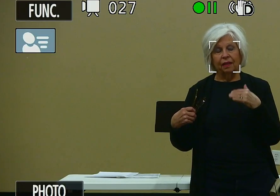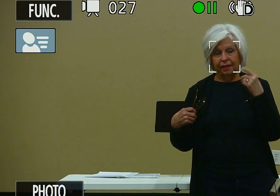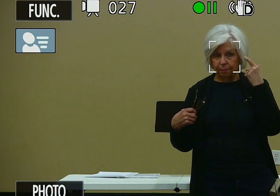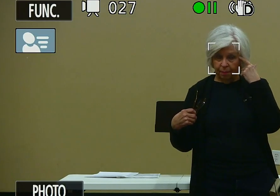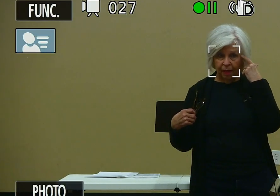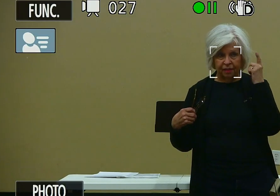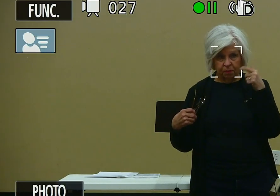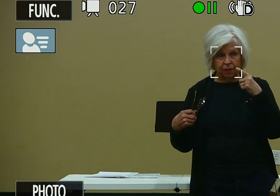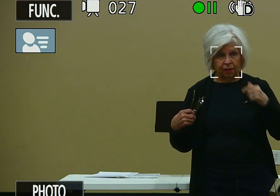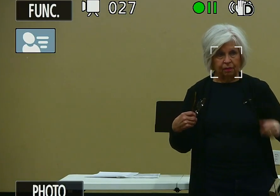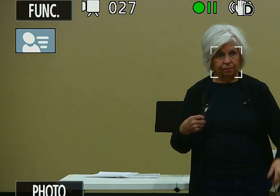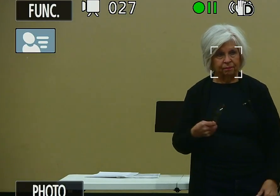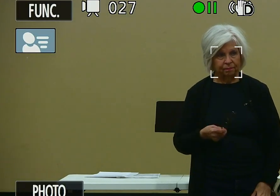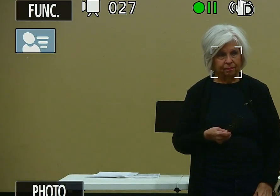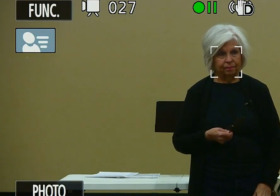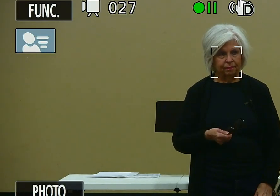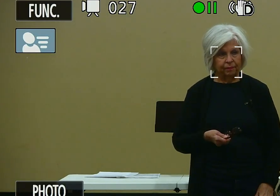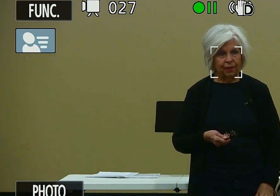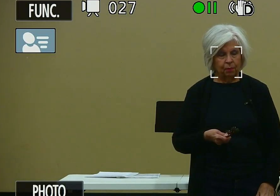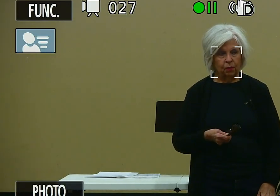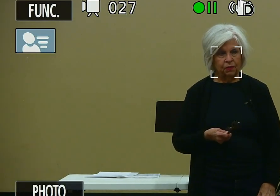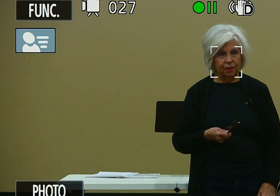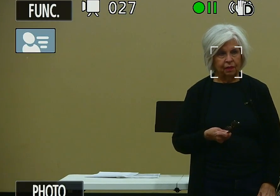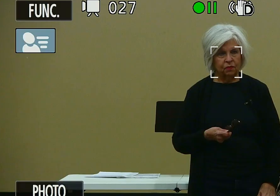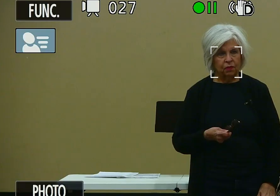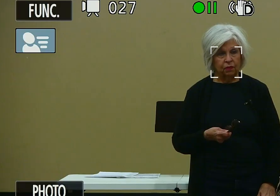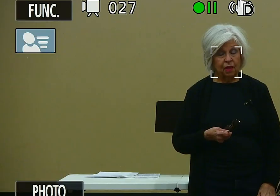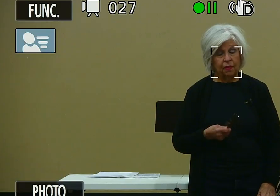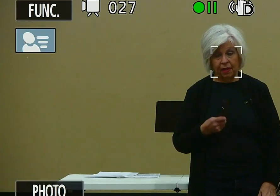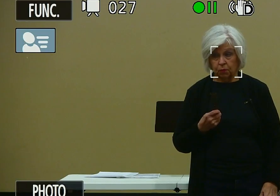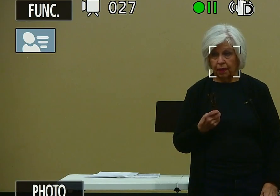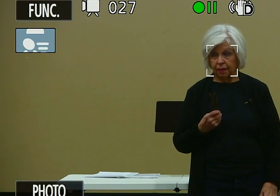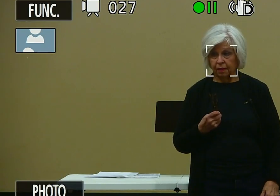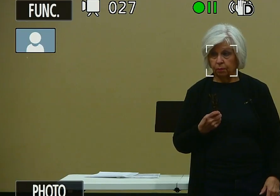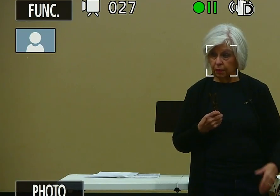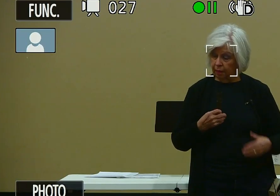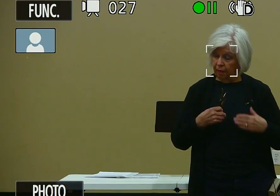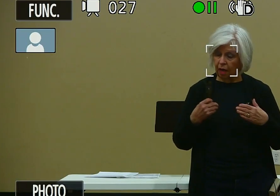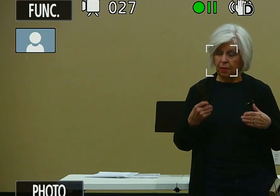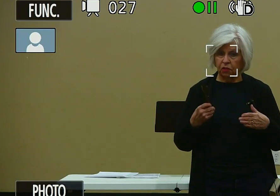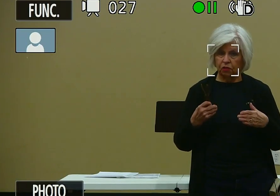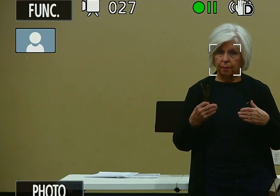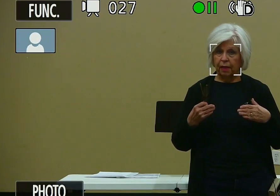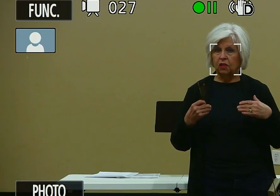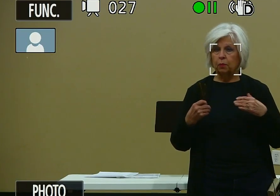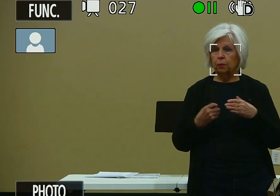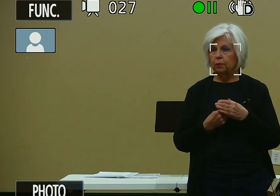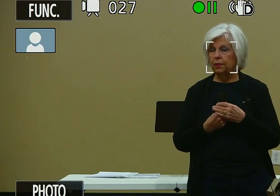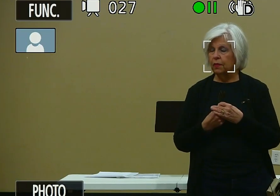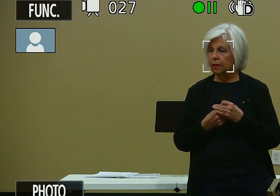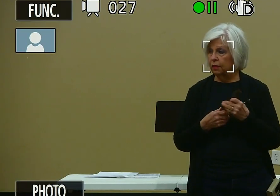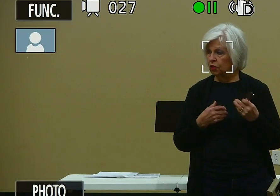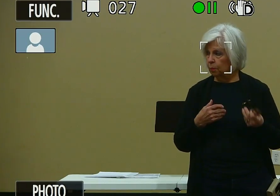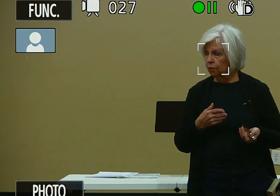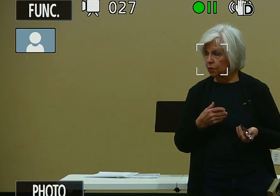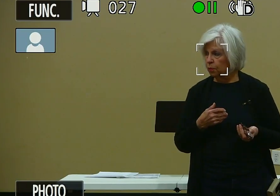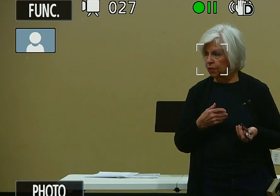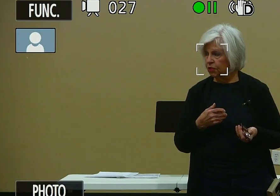in my mind I'm signing. I'm always signing the songs. That's what I did. When in our ministry, my husband would be the interpreter for the preaching because